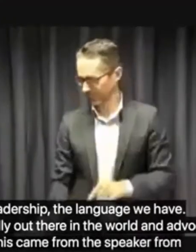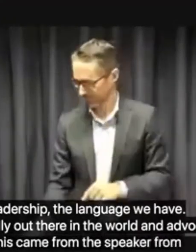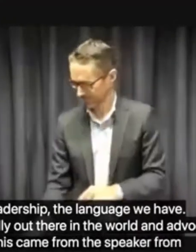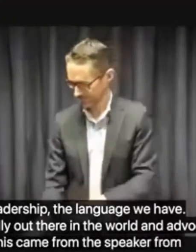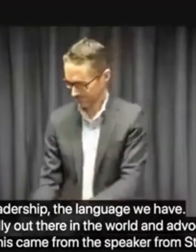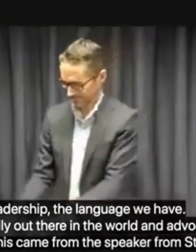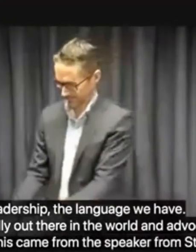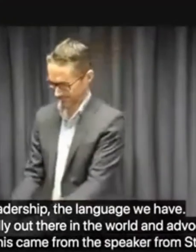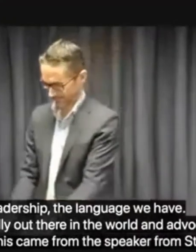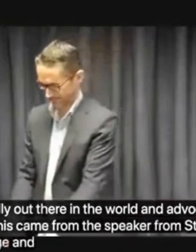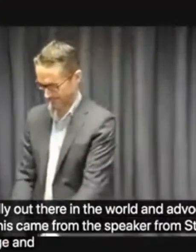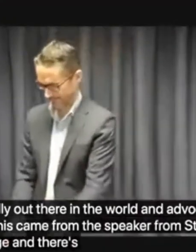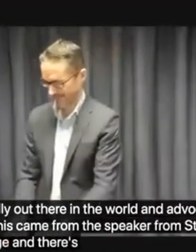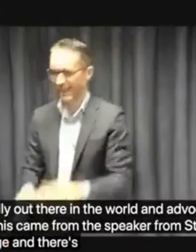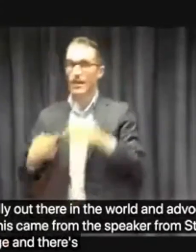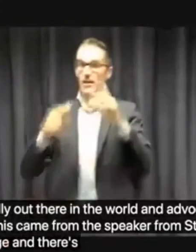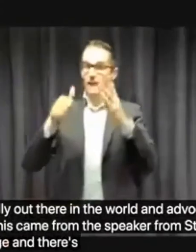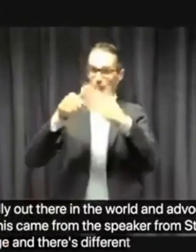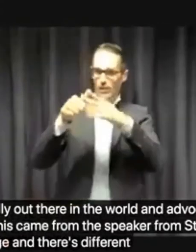boundaries and allyship.